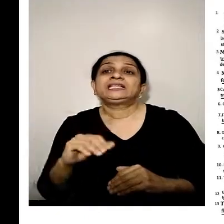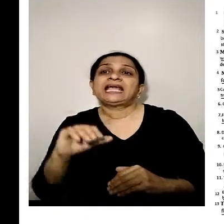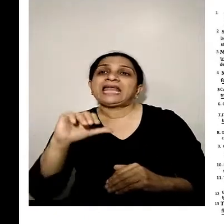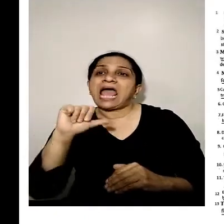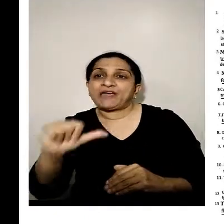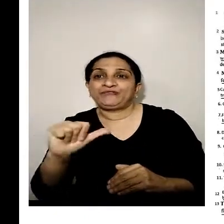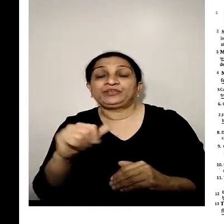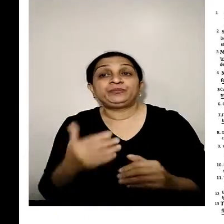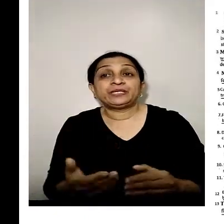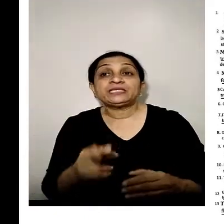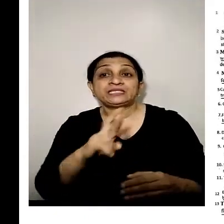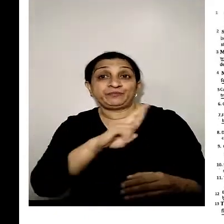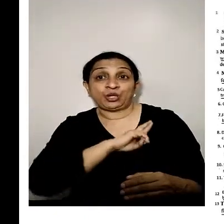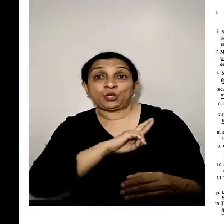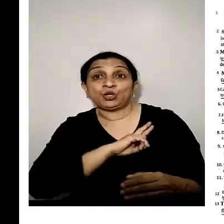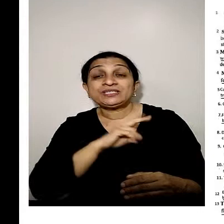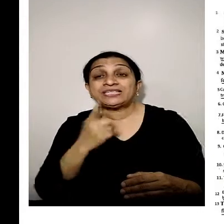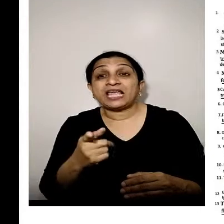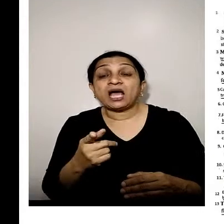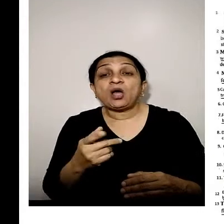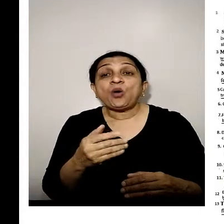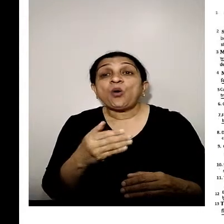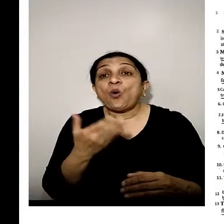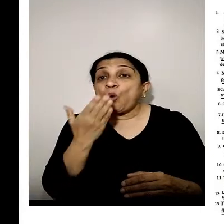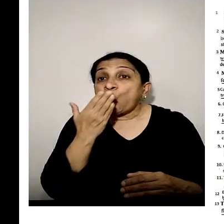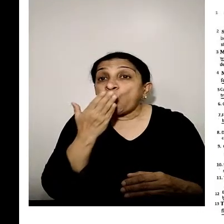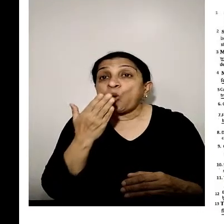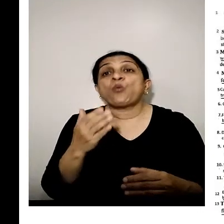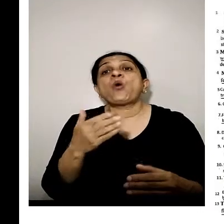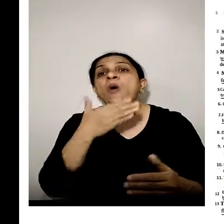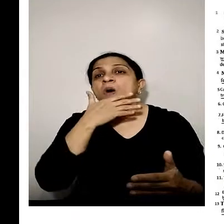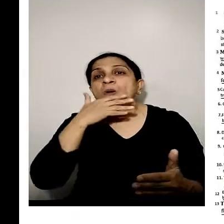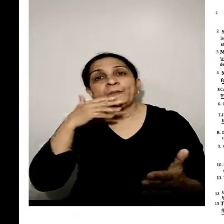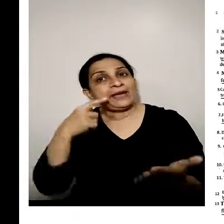evolved than amphibians because they are